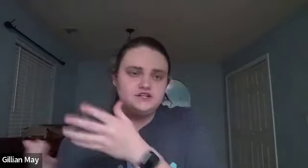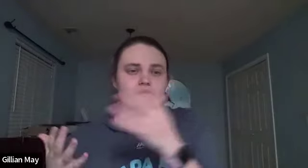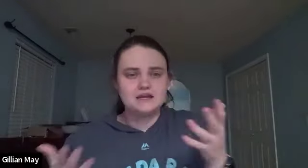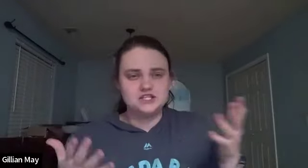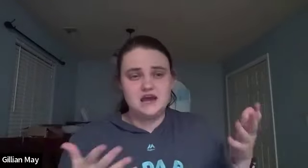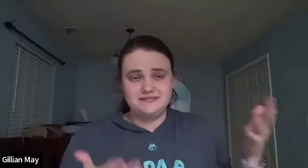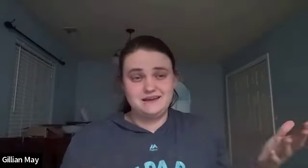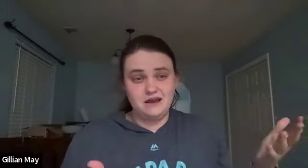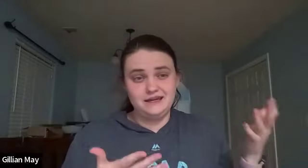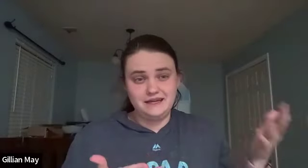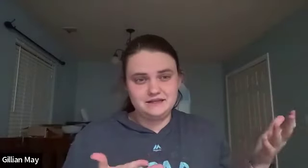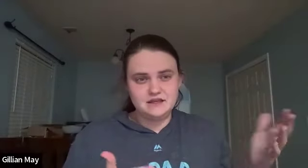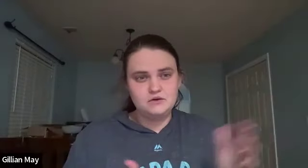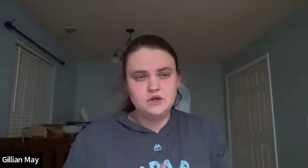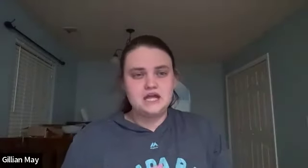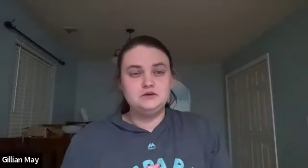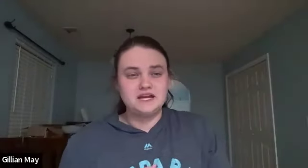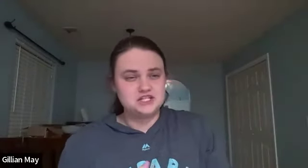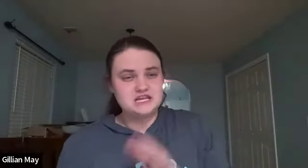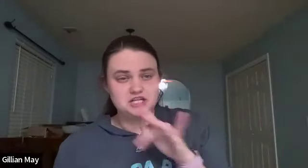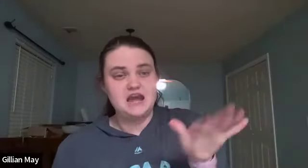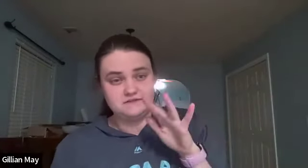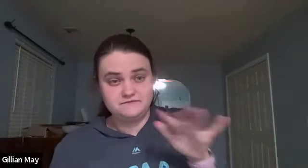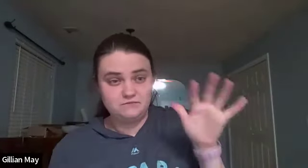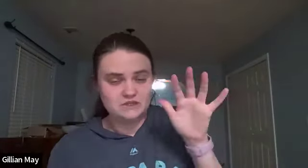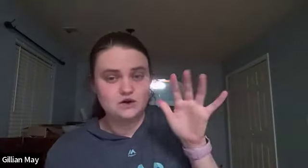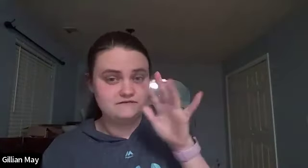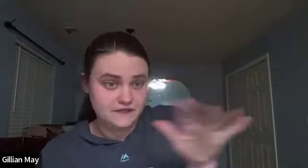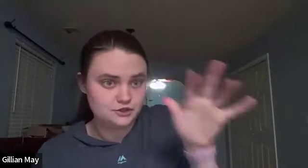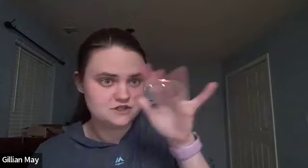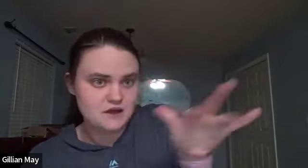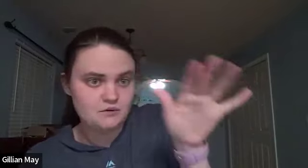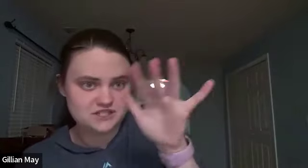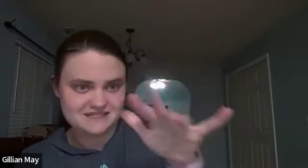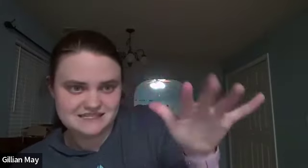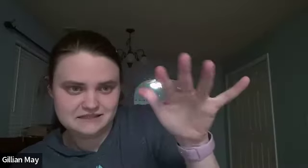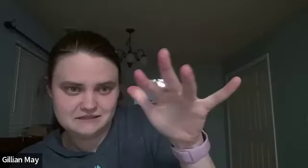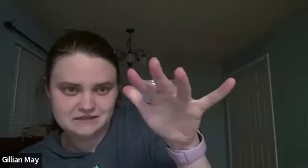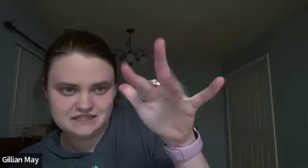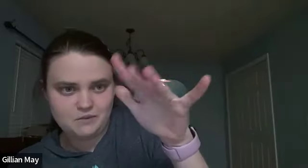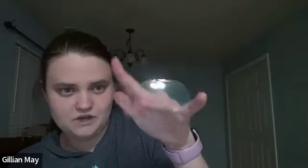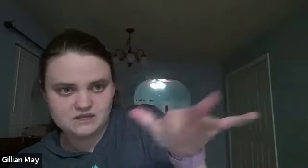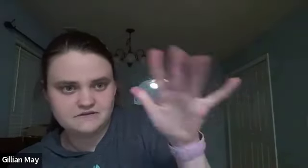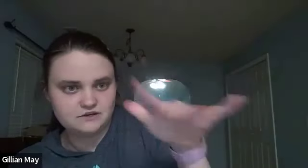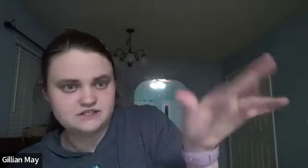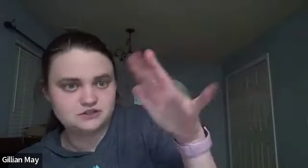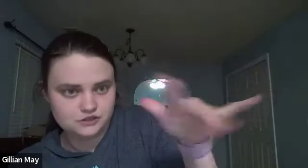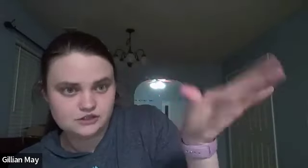don't actually have a sign in ASL, and you might just actually have to what's called finger spell, which is this. It's like I'm wiggling my fingers in a circular